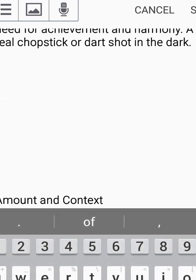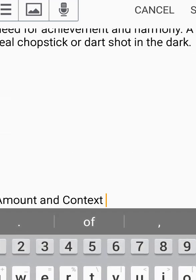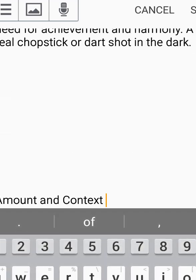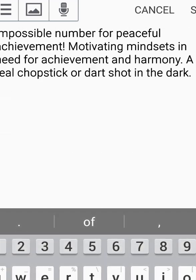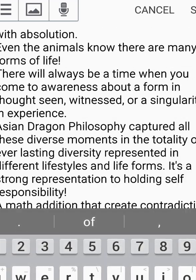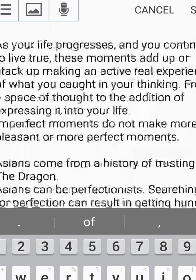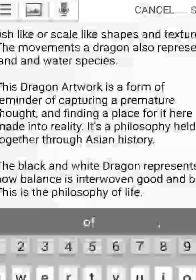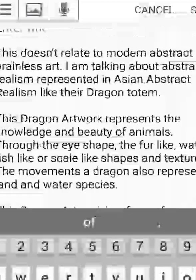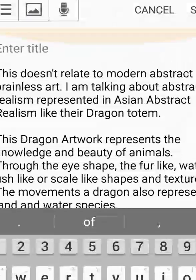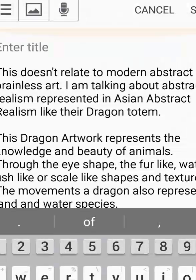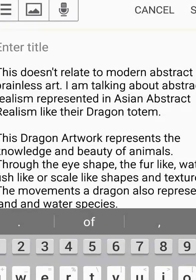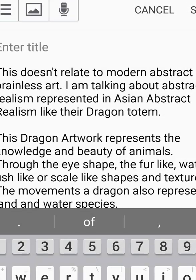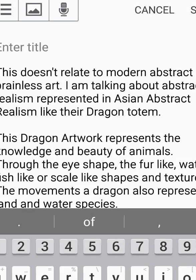into words.